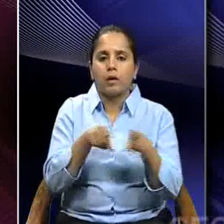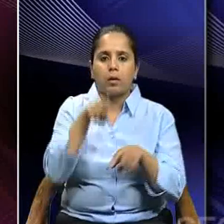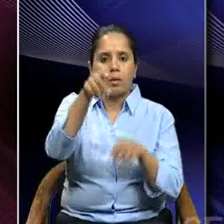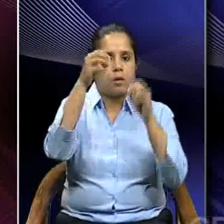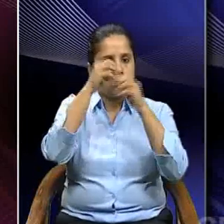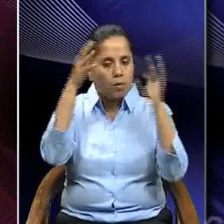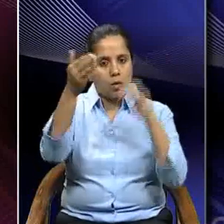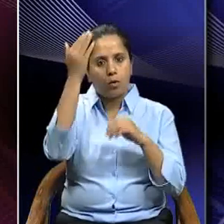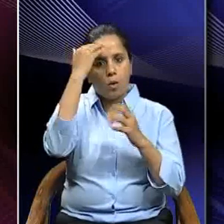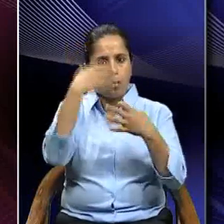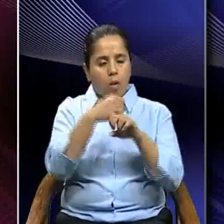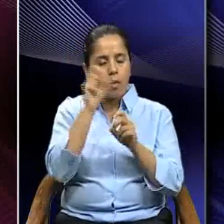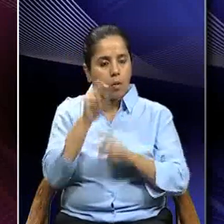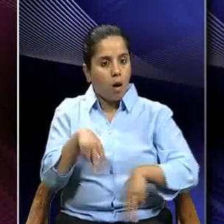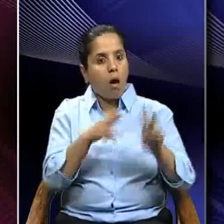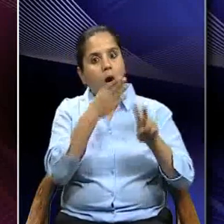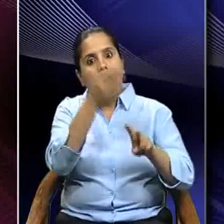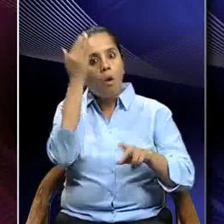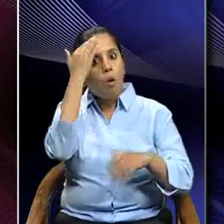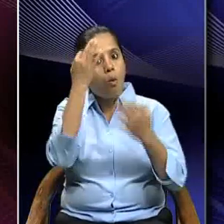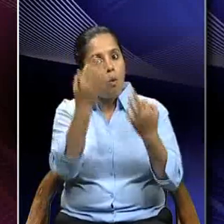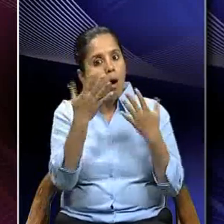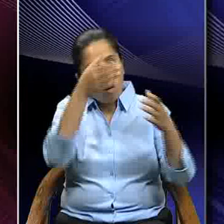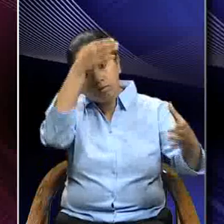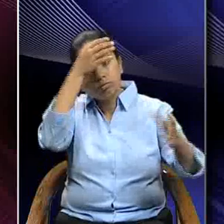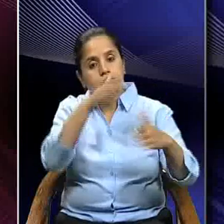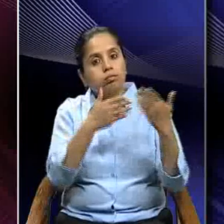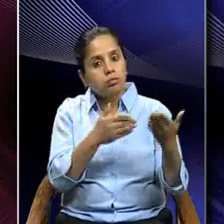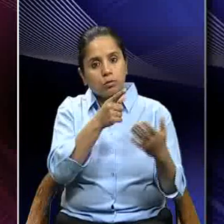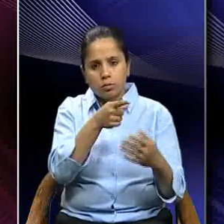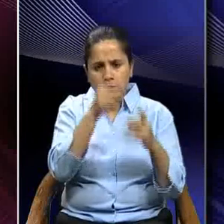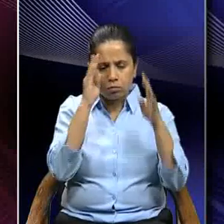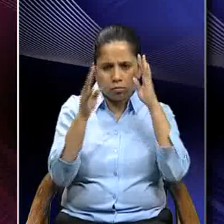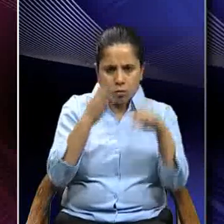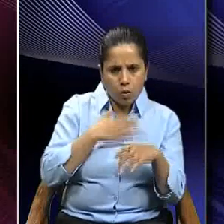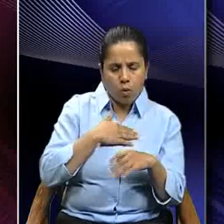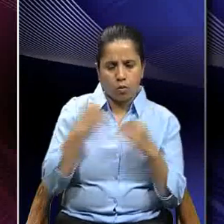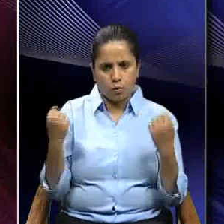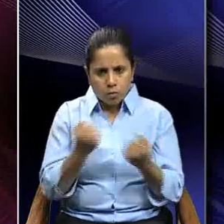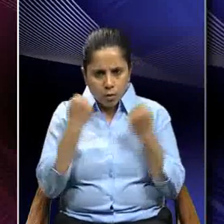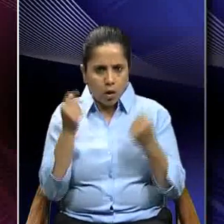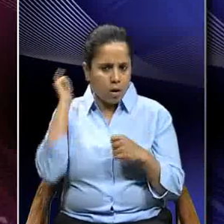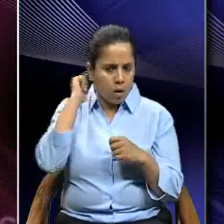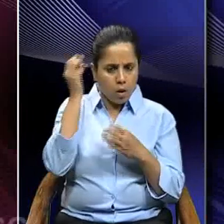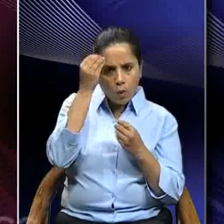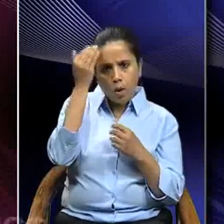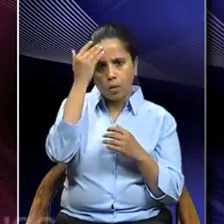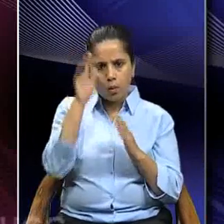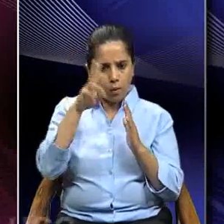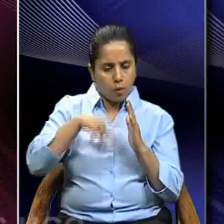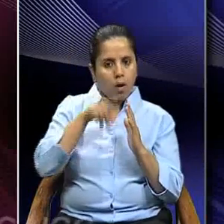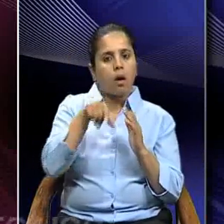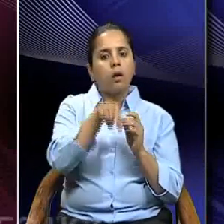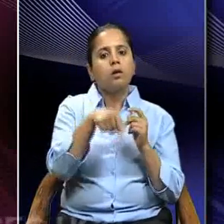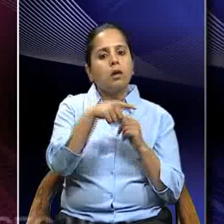of knowledge creation, knowledge generation. By the way of your creativity, by the way of your intuitive insights, you are contributing